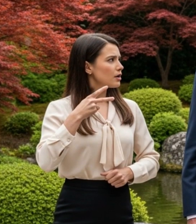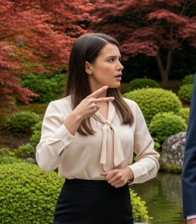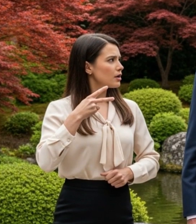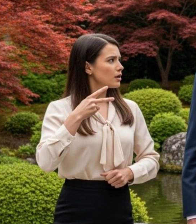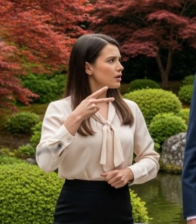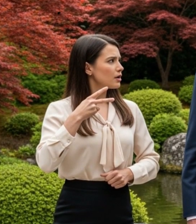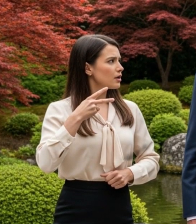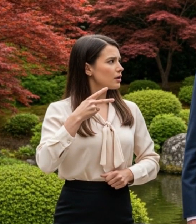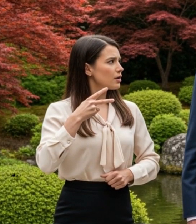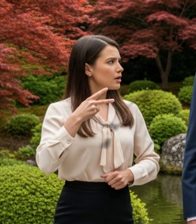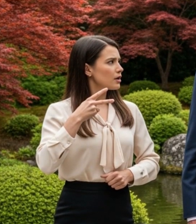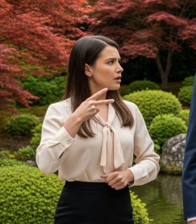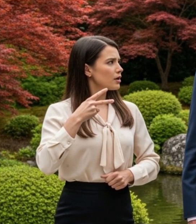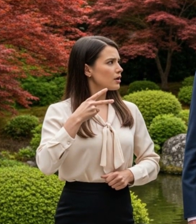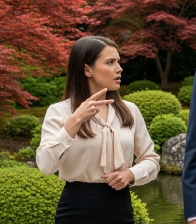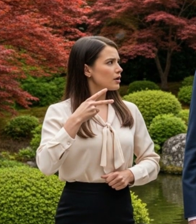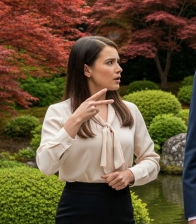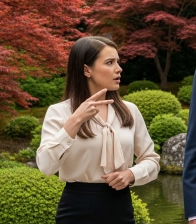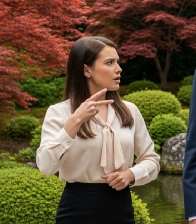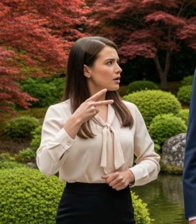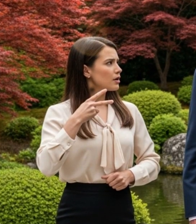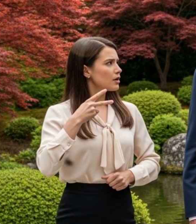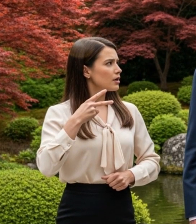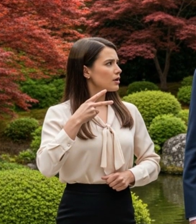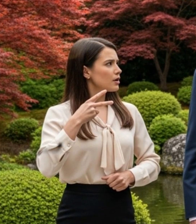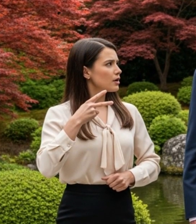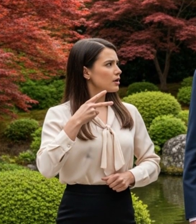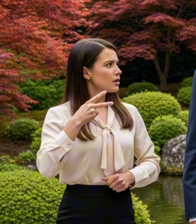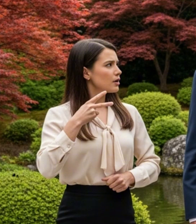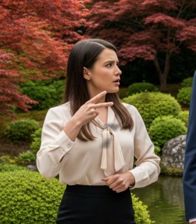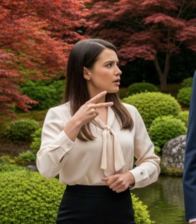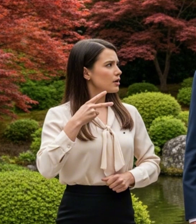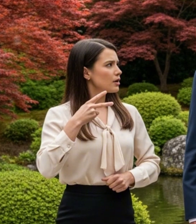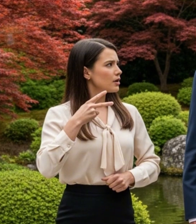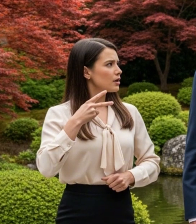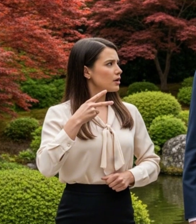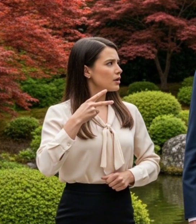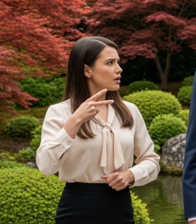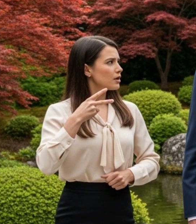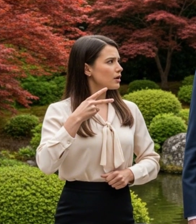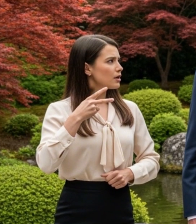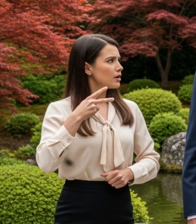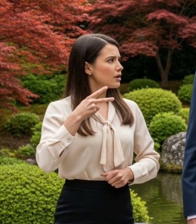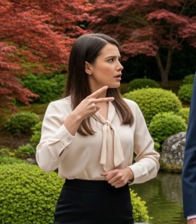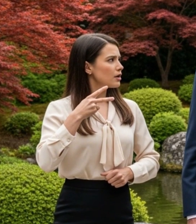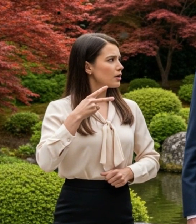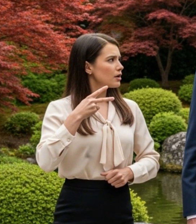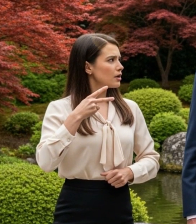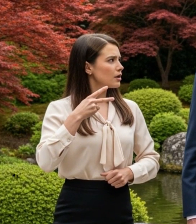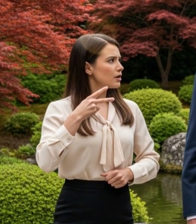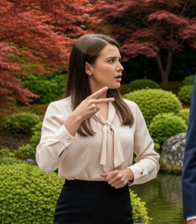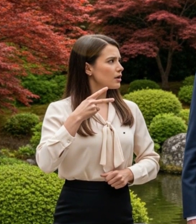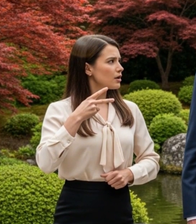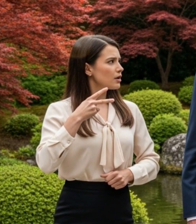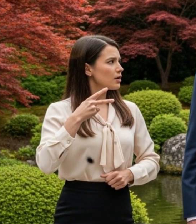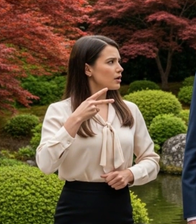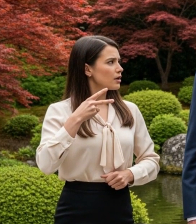Everyone talks too much. Before Elora could respond, the glass doors opened. Marcus Thorne stepped out,